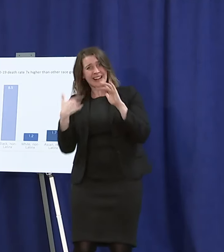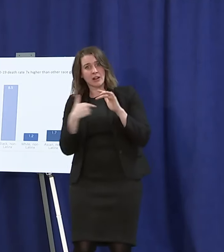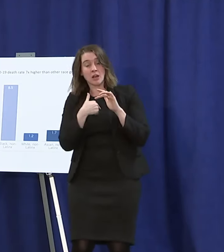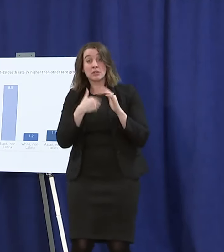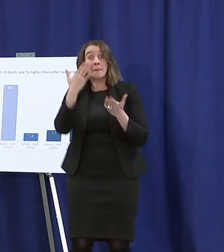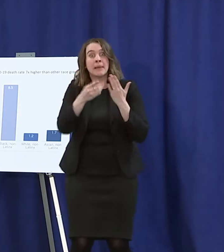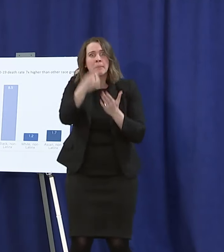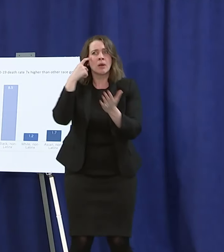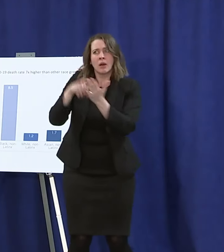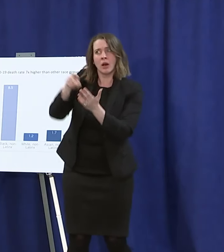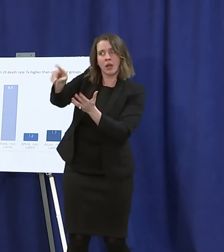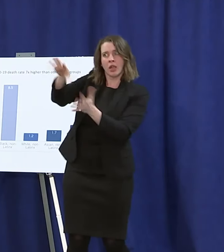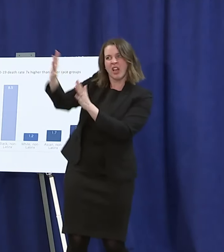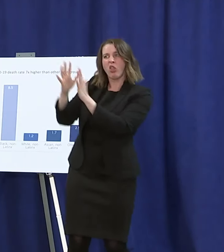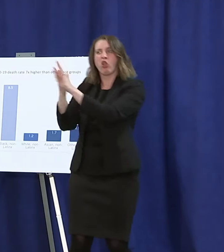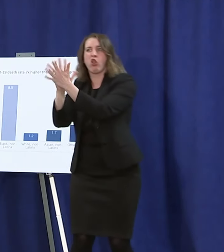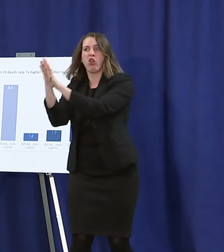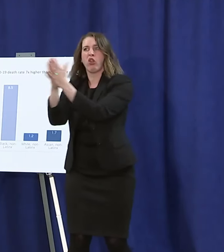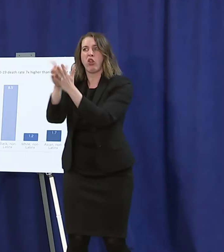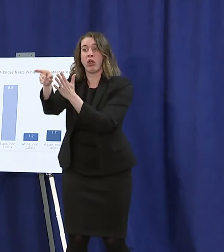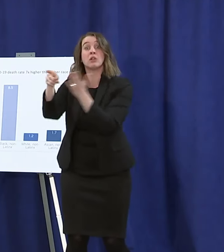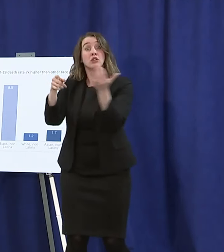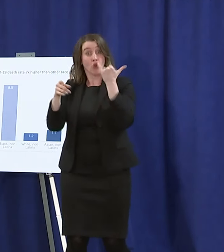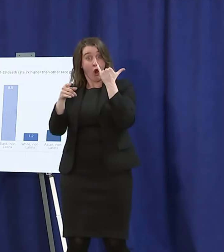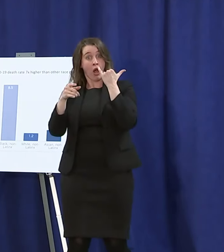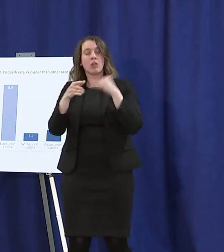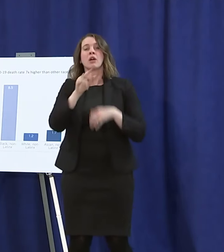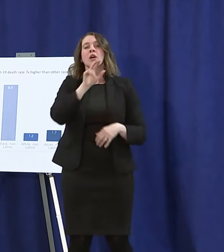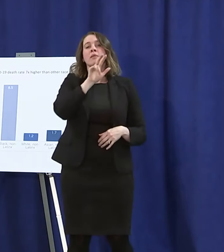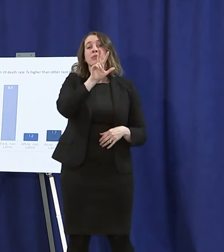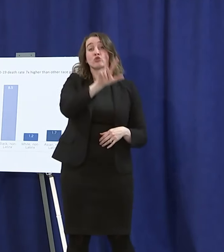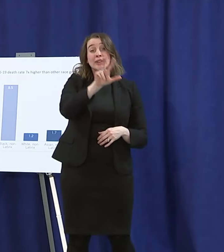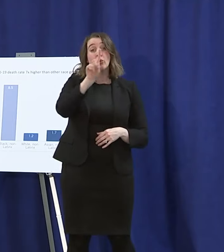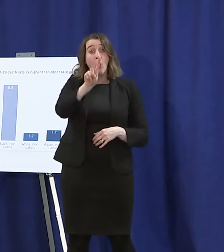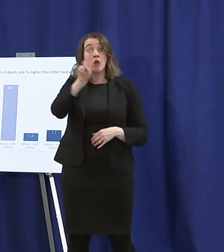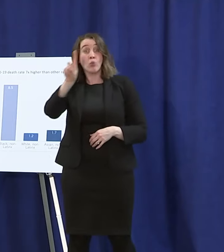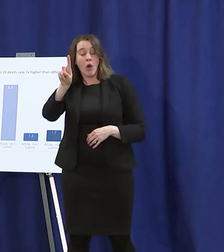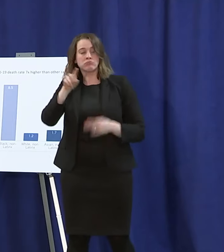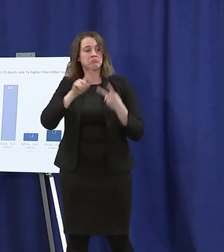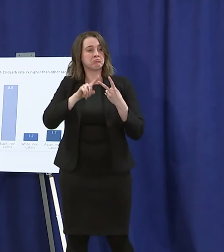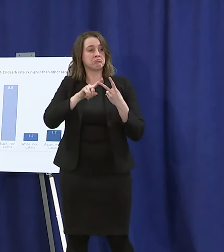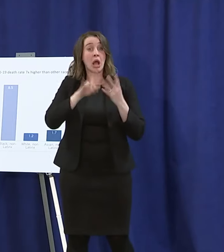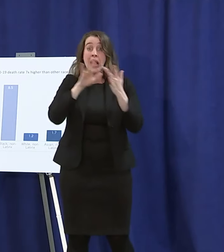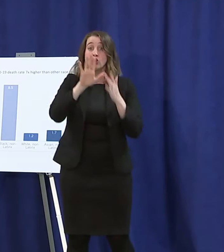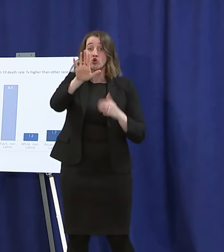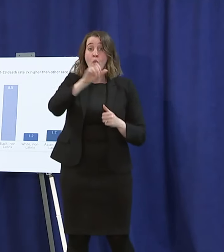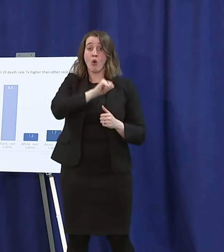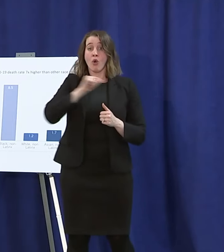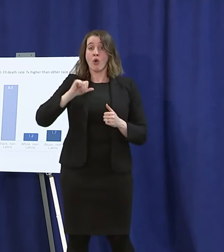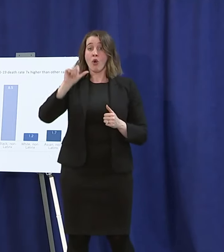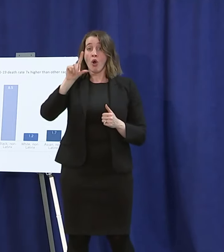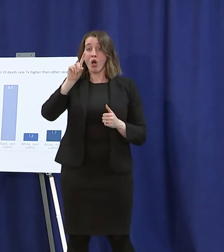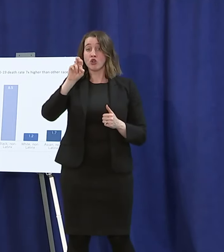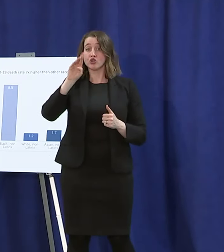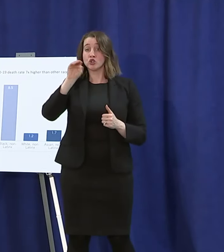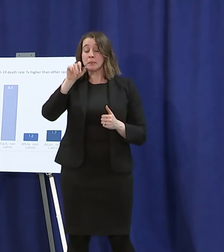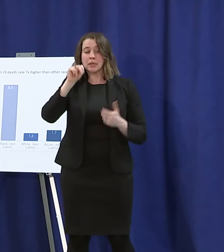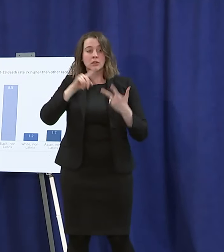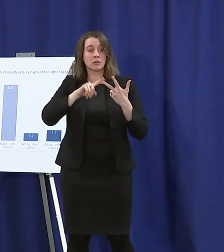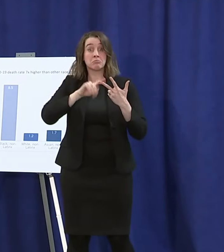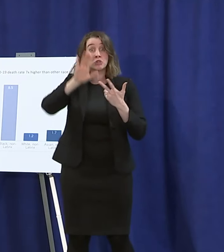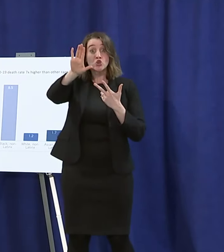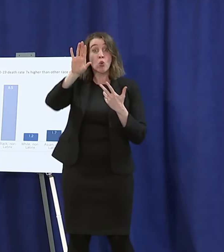seeing. You can reach out by calling 311. Reach out to your alderman's office. Talk to your minister or